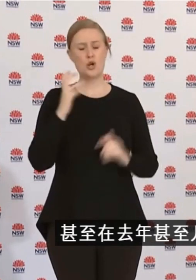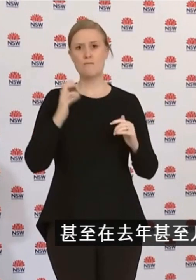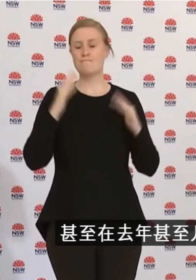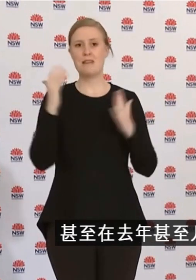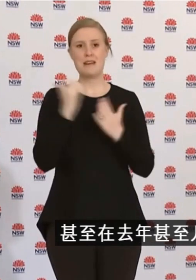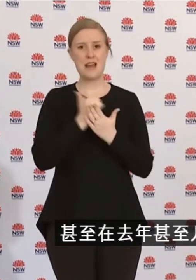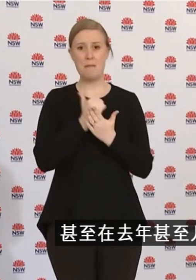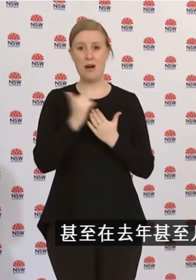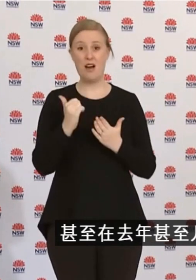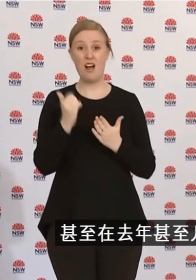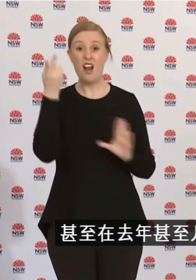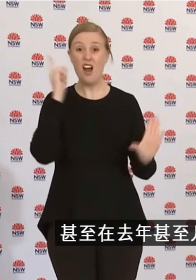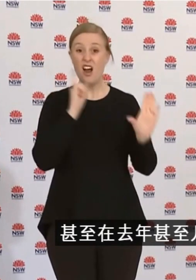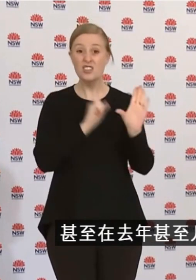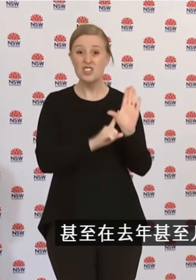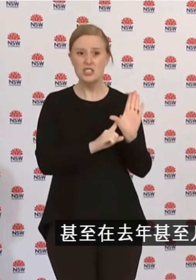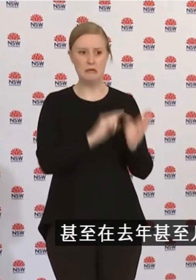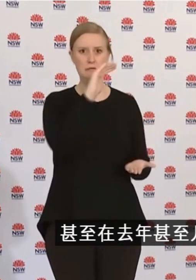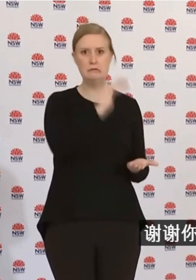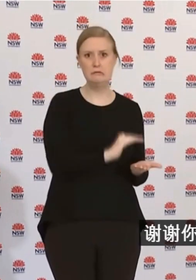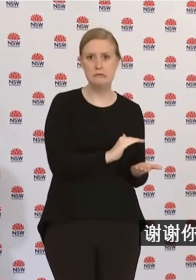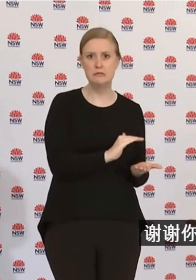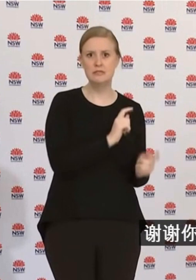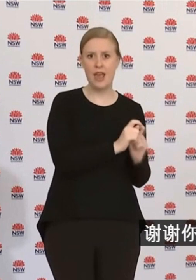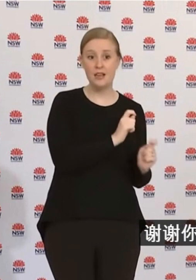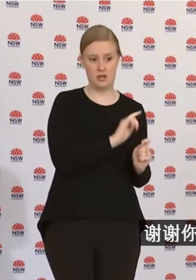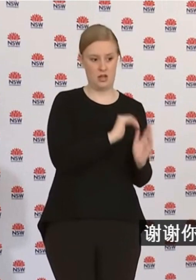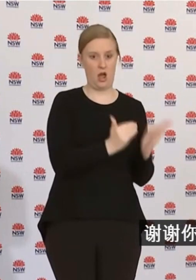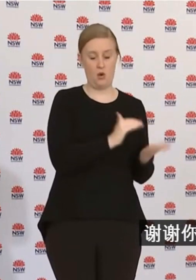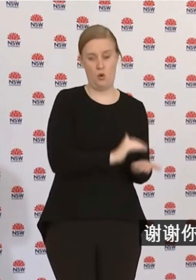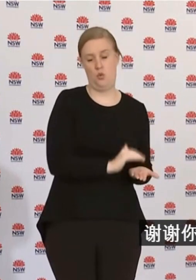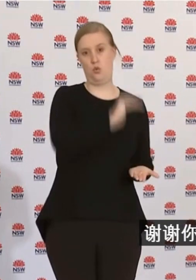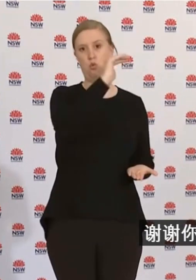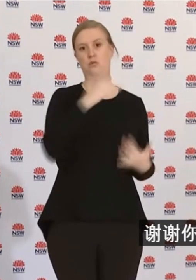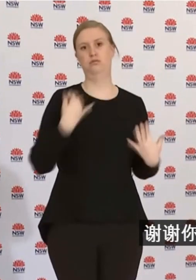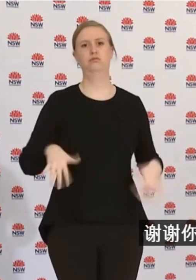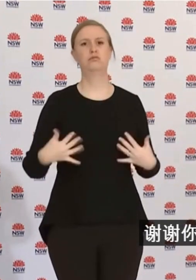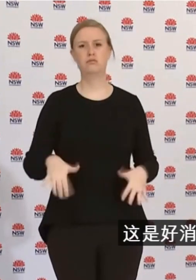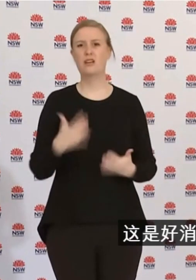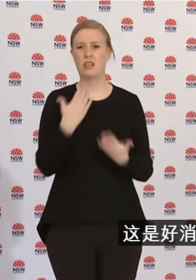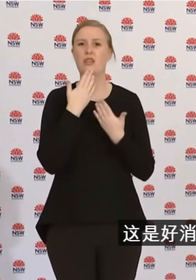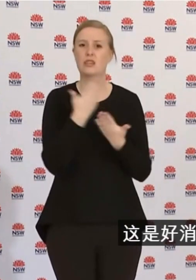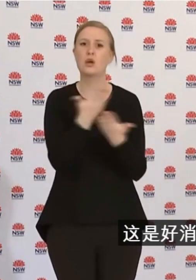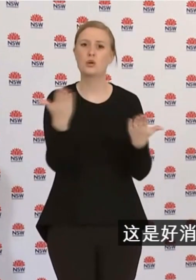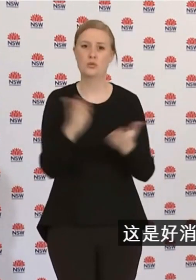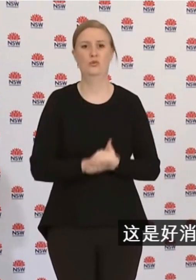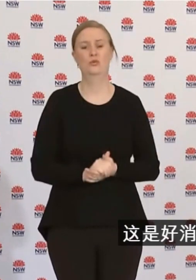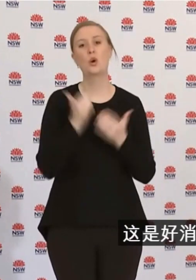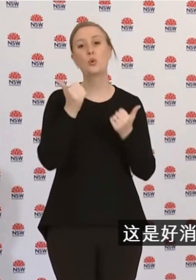envisaged last year and even a few weeks ago. So thank you for coming out in such massive numbers. That's the good